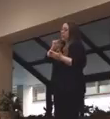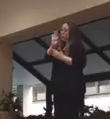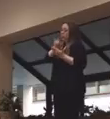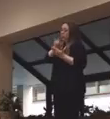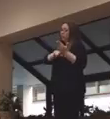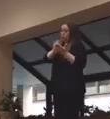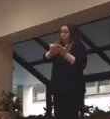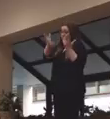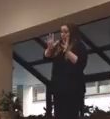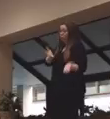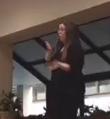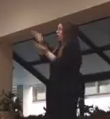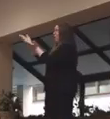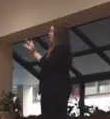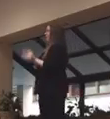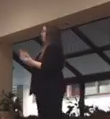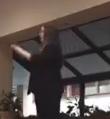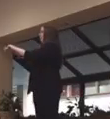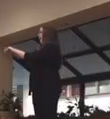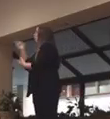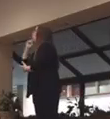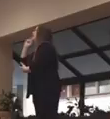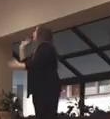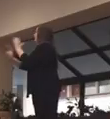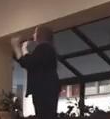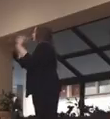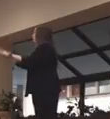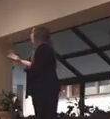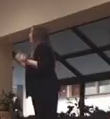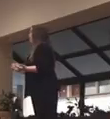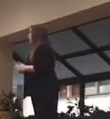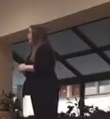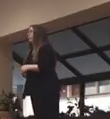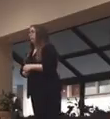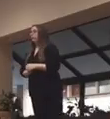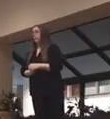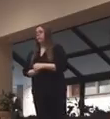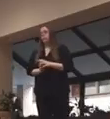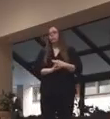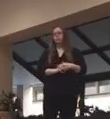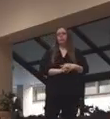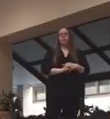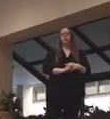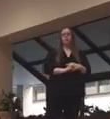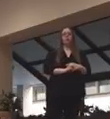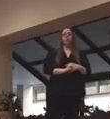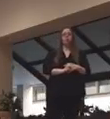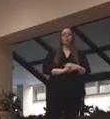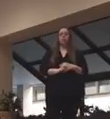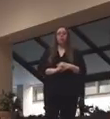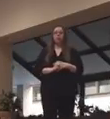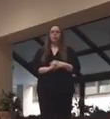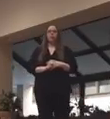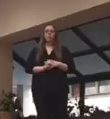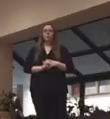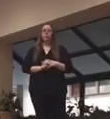Again, going back to what WIDA and licensure and how those will result, again, the research has not been done yet, and we'll see how that